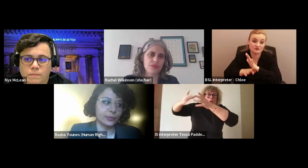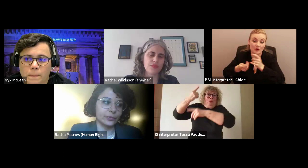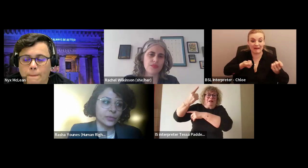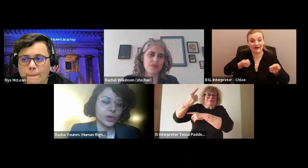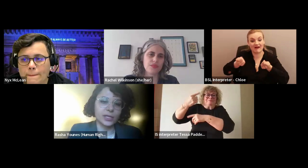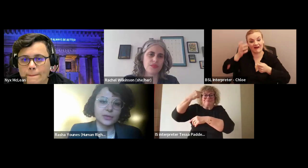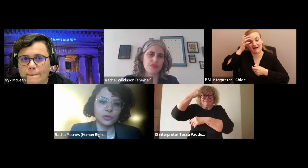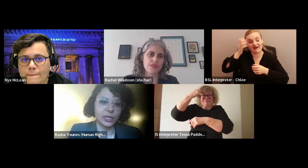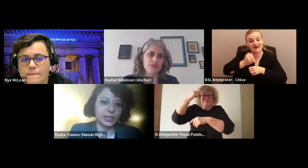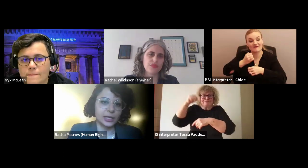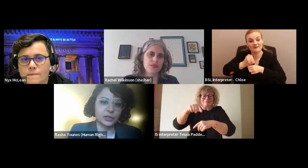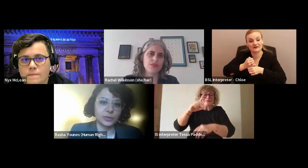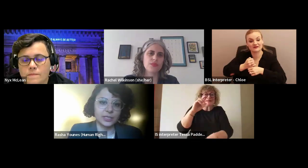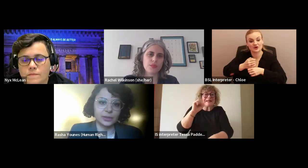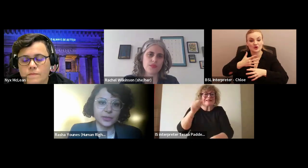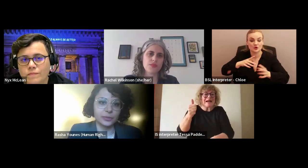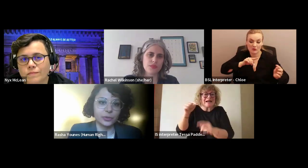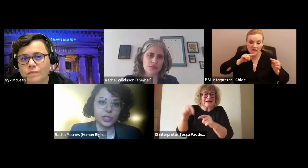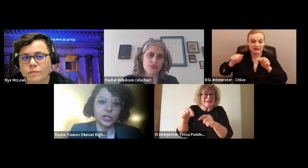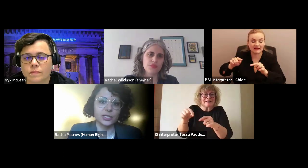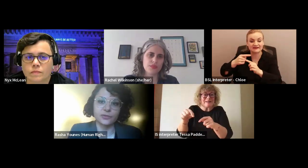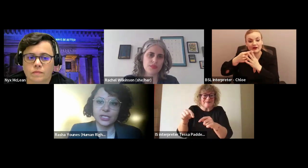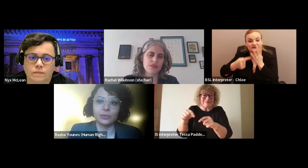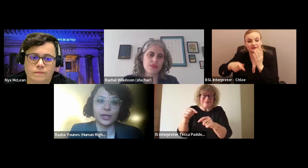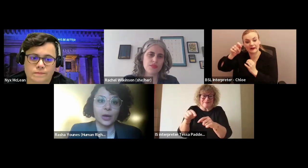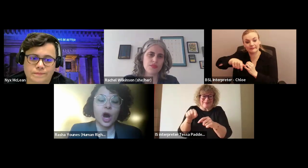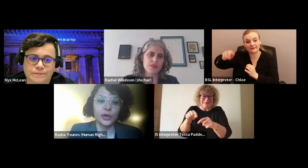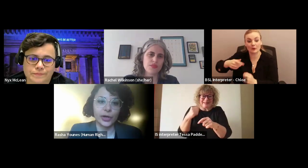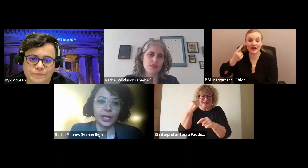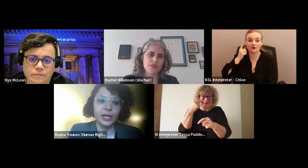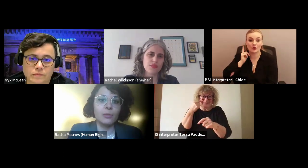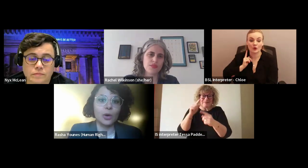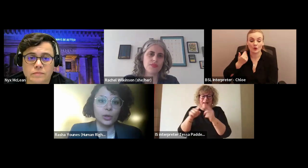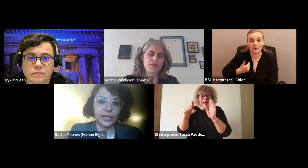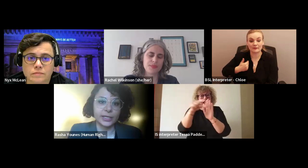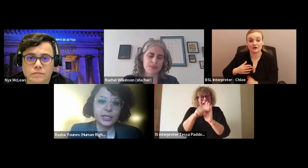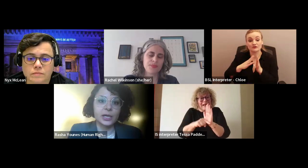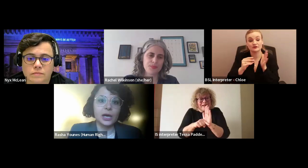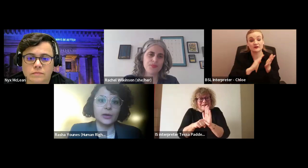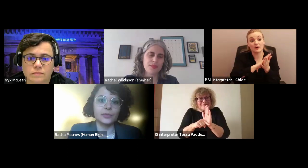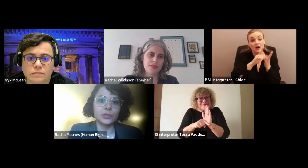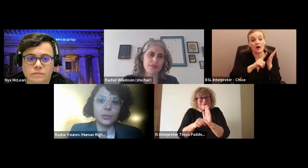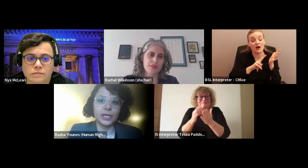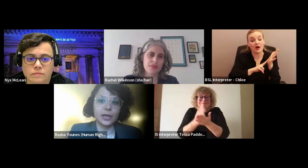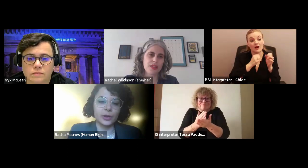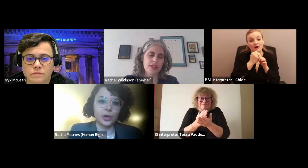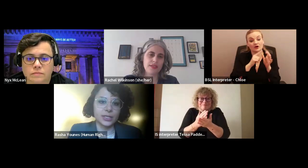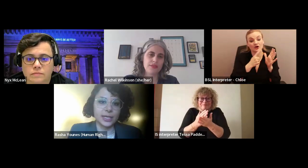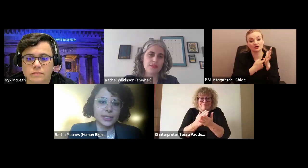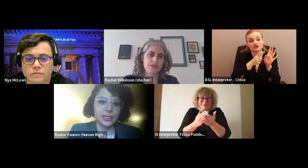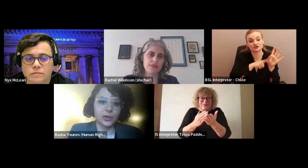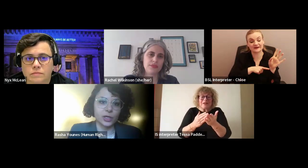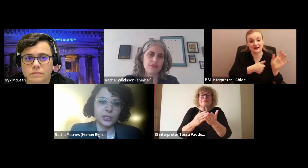against the rights of women and LGBT plus people, such as, for example, right now, Hungary, Poland, so many